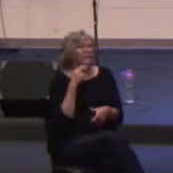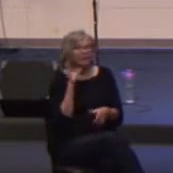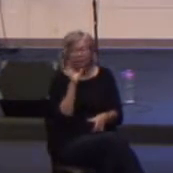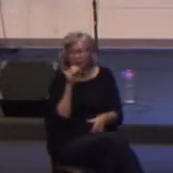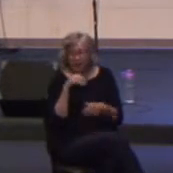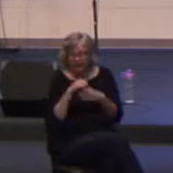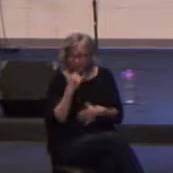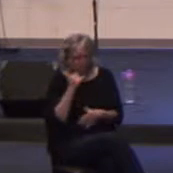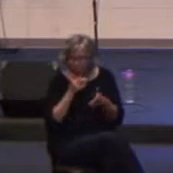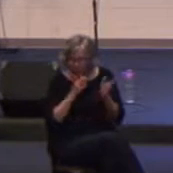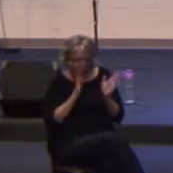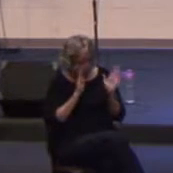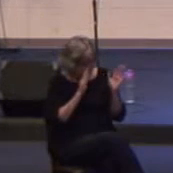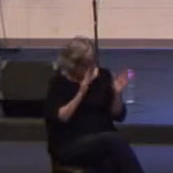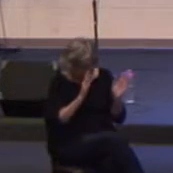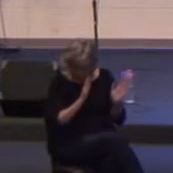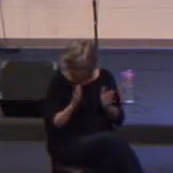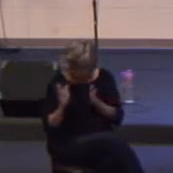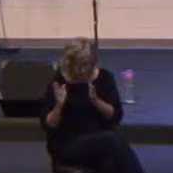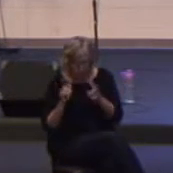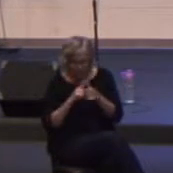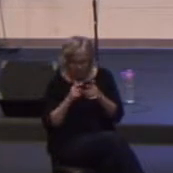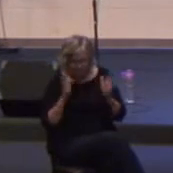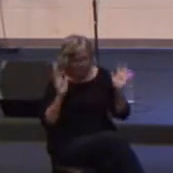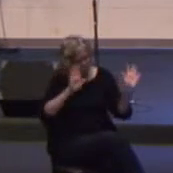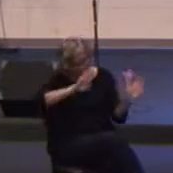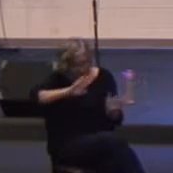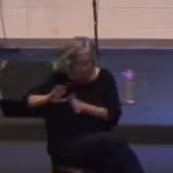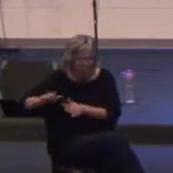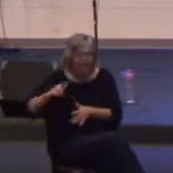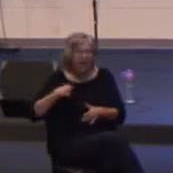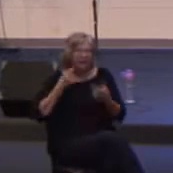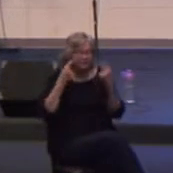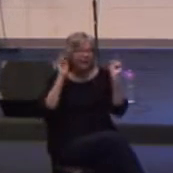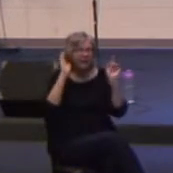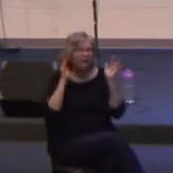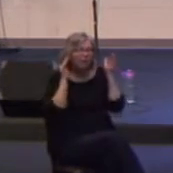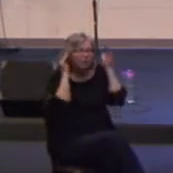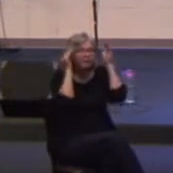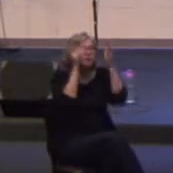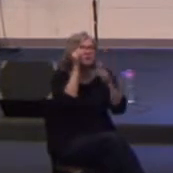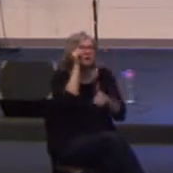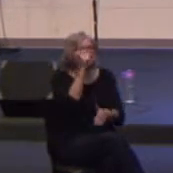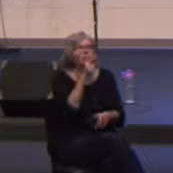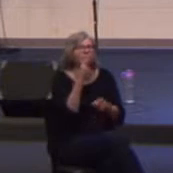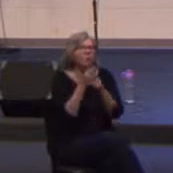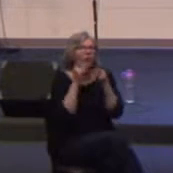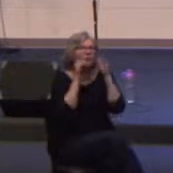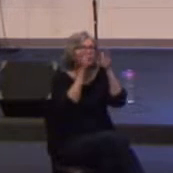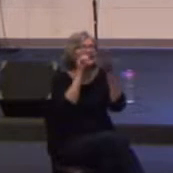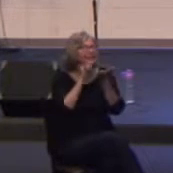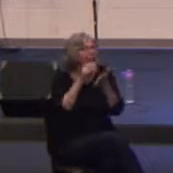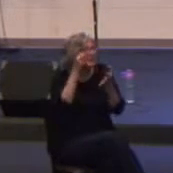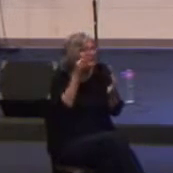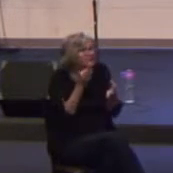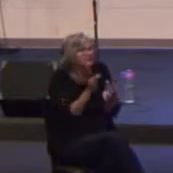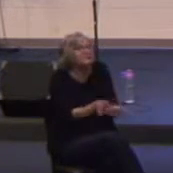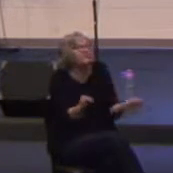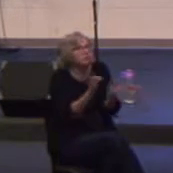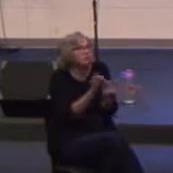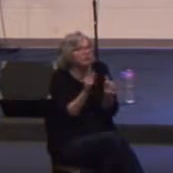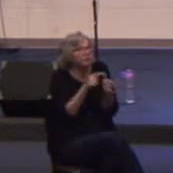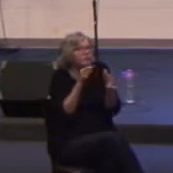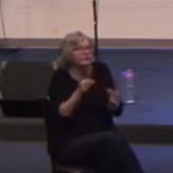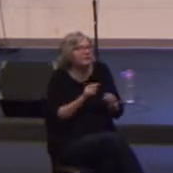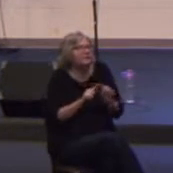said, okay, God, I'm going to stop looking in all the wrong places, and I'm going to start looking finally in the right place. That decision is the crucial first decision, but it's